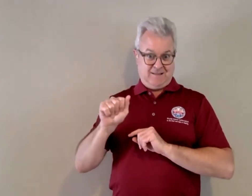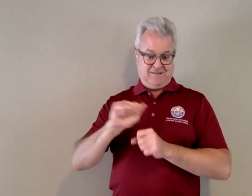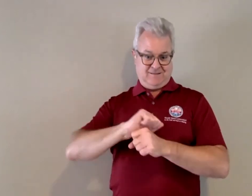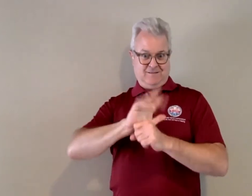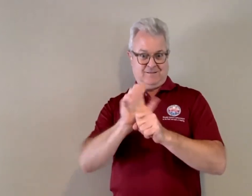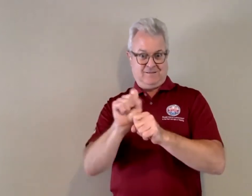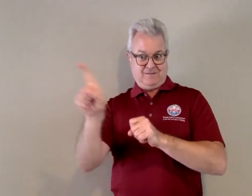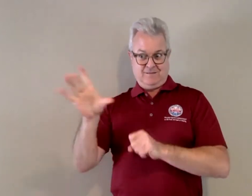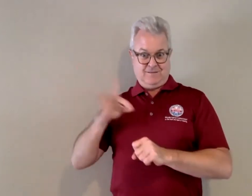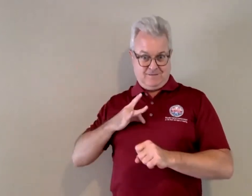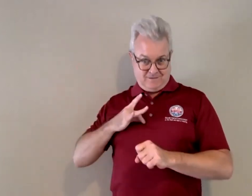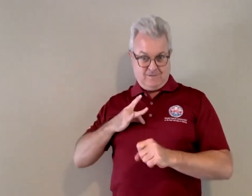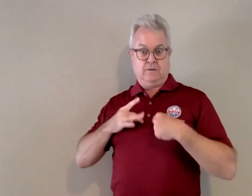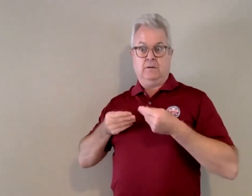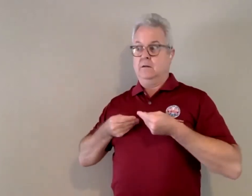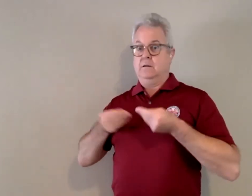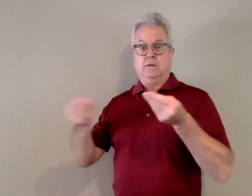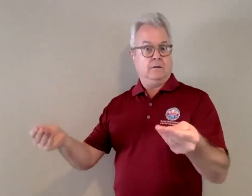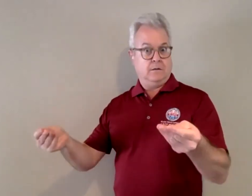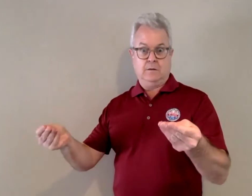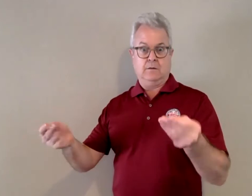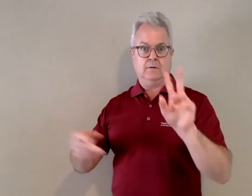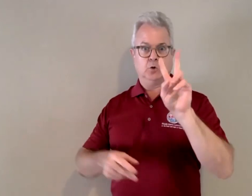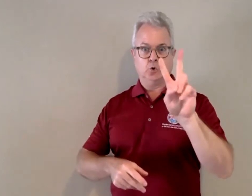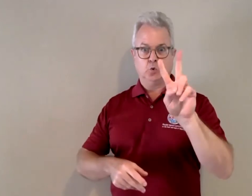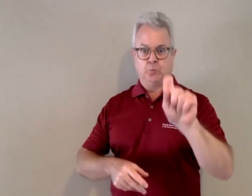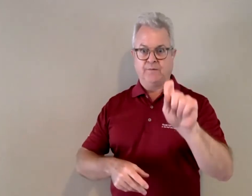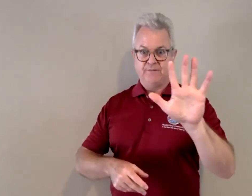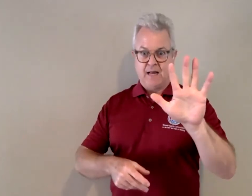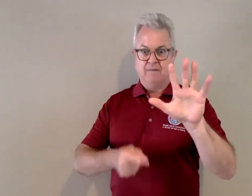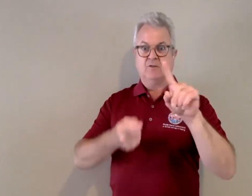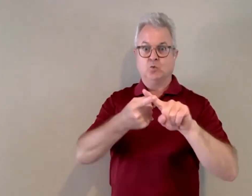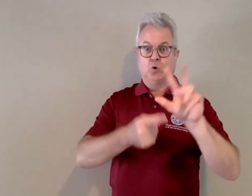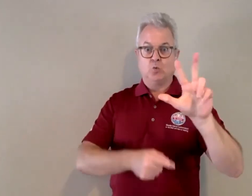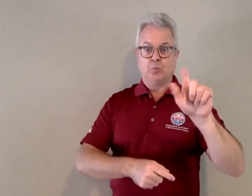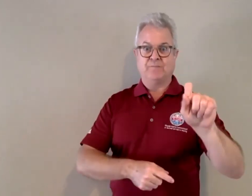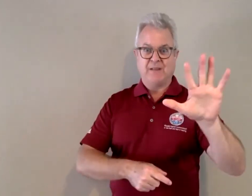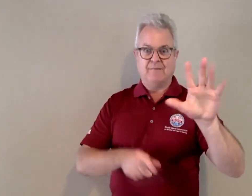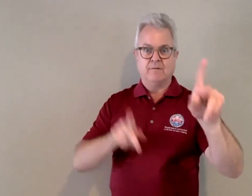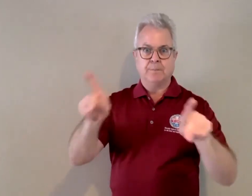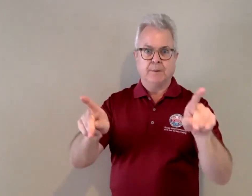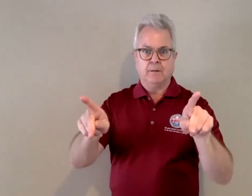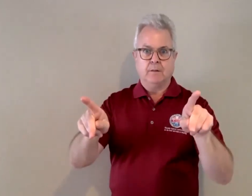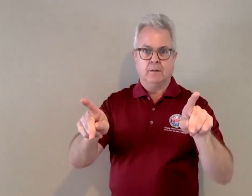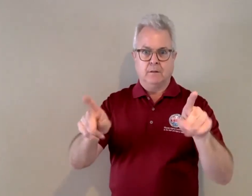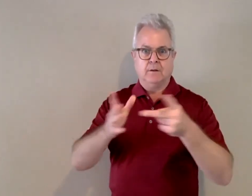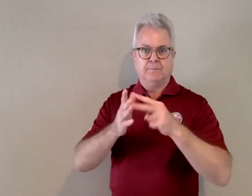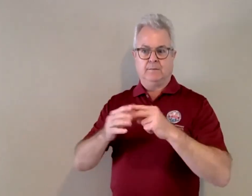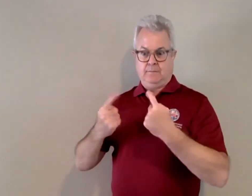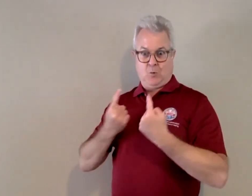back with regular COVID-19. Now they say that the